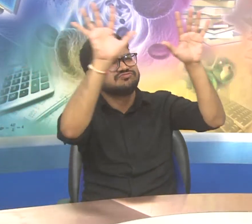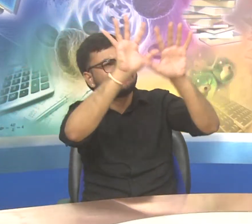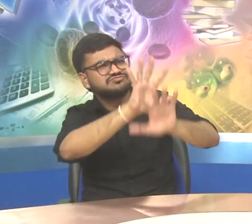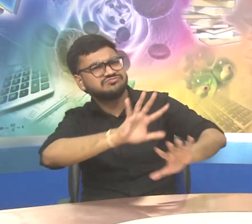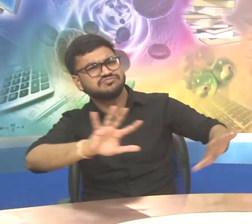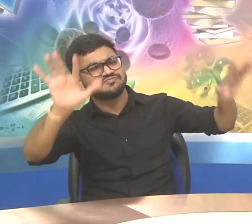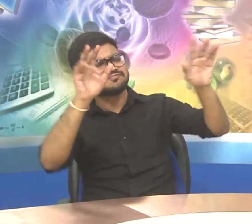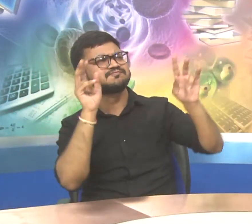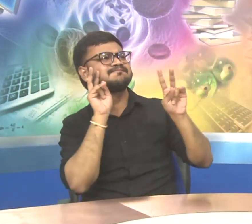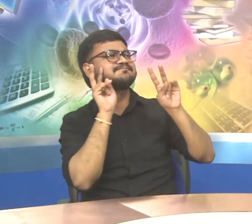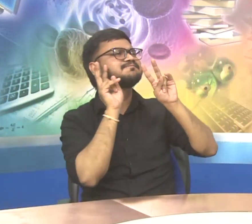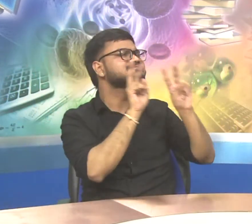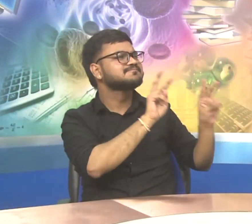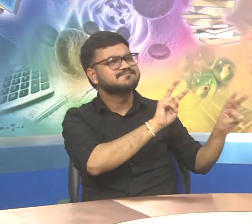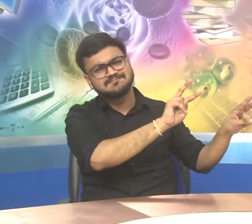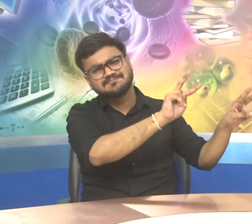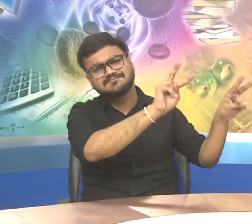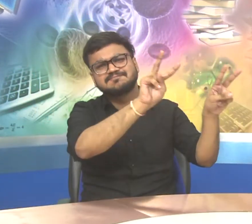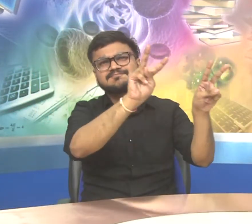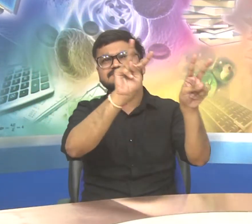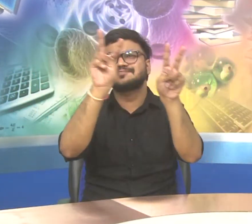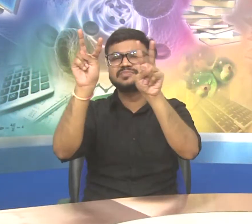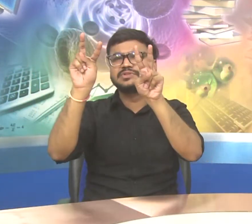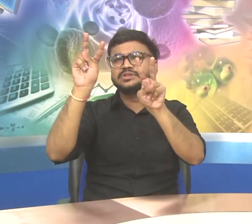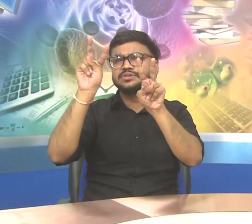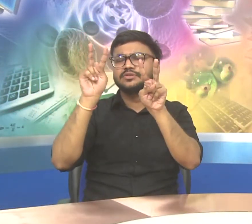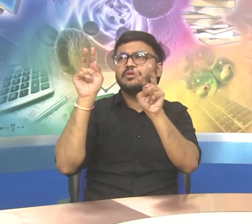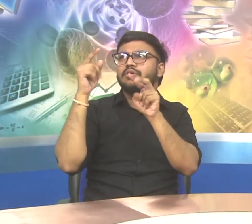When you look at the clear night sky,